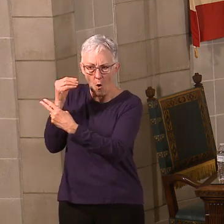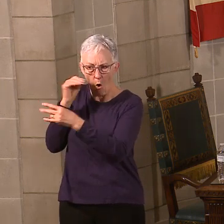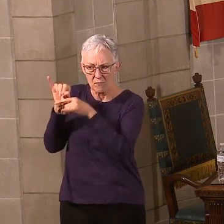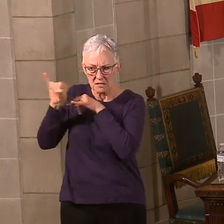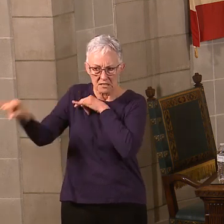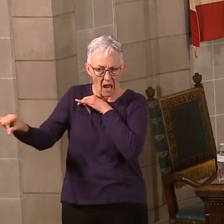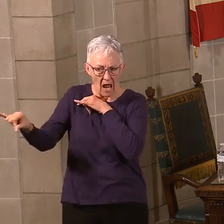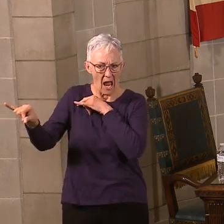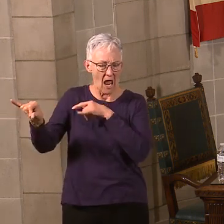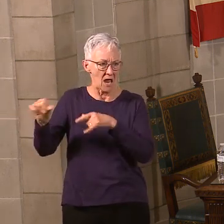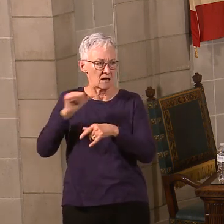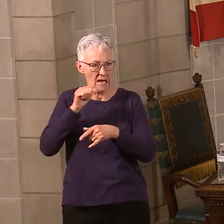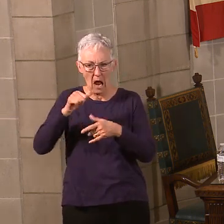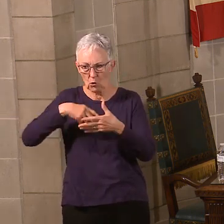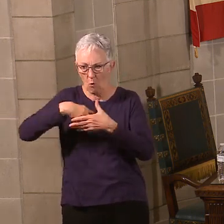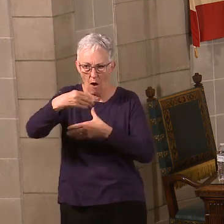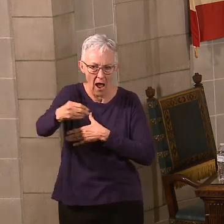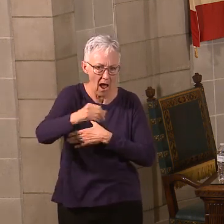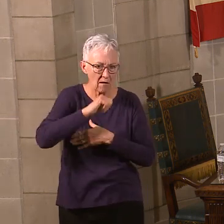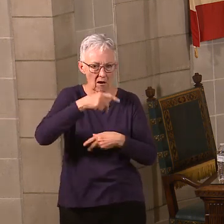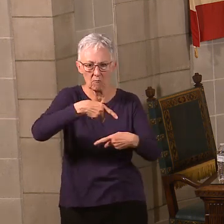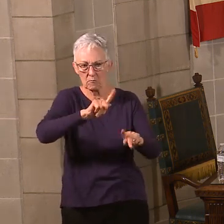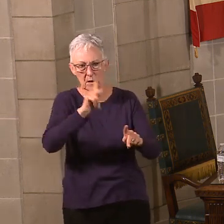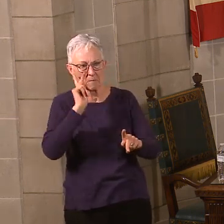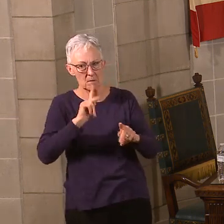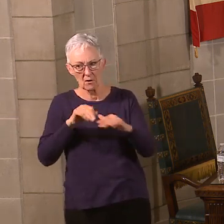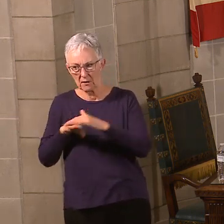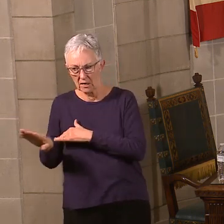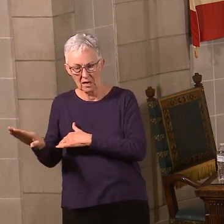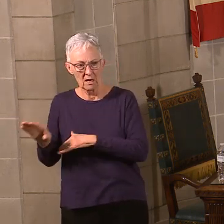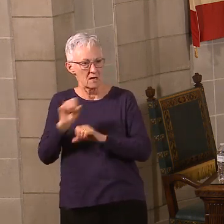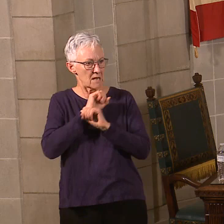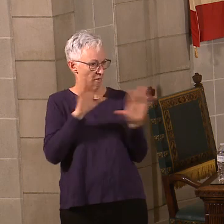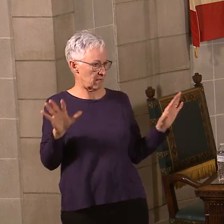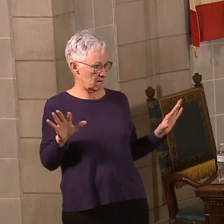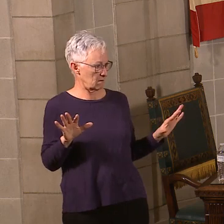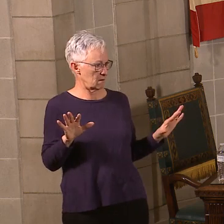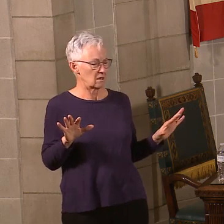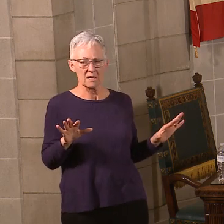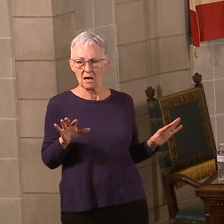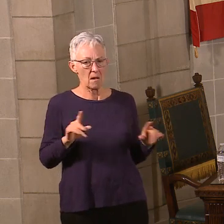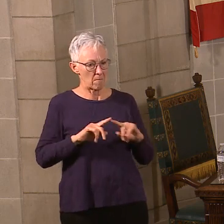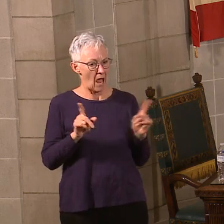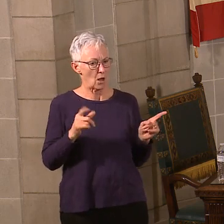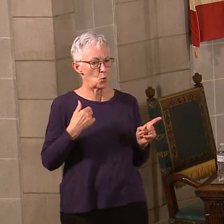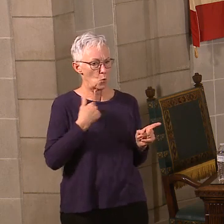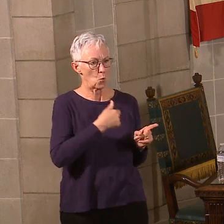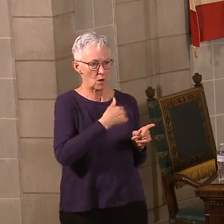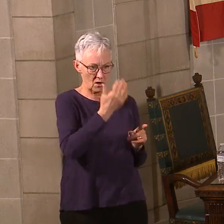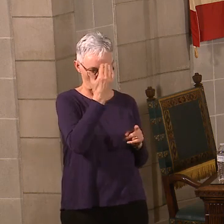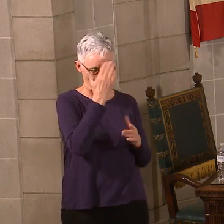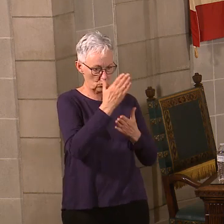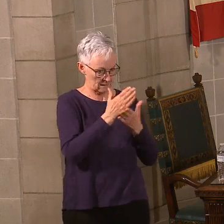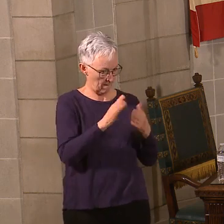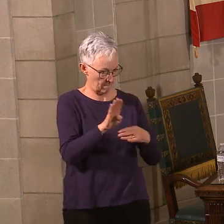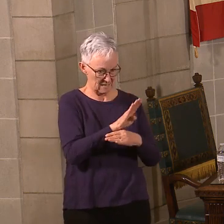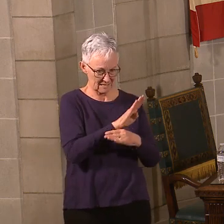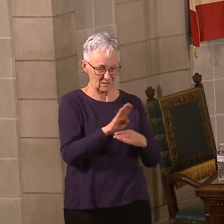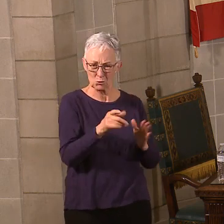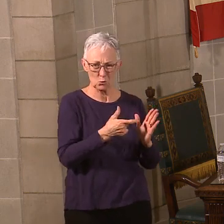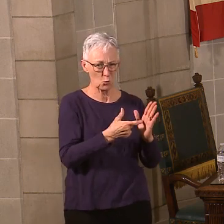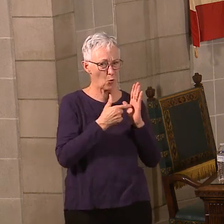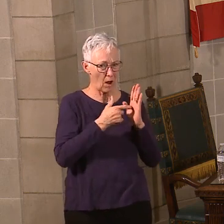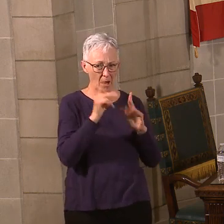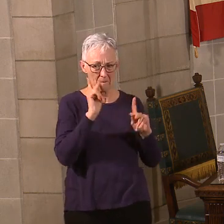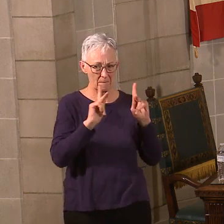take the common sense steps to be able to protect themselves. And again, by implementing those things, and especially things like